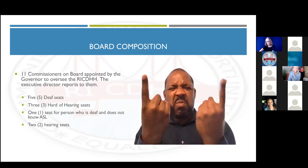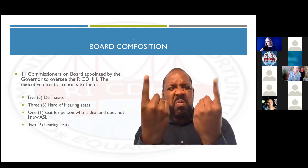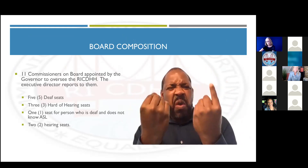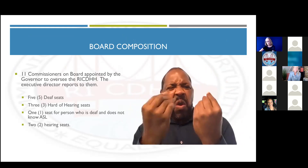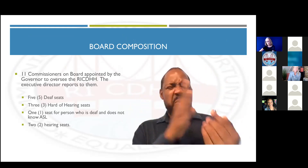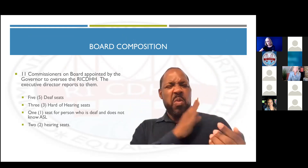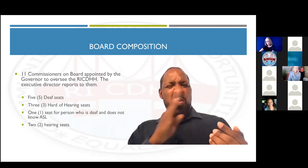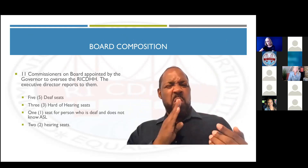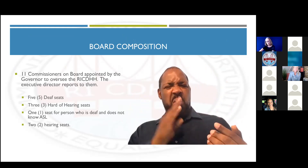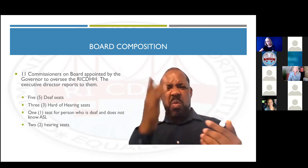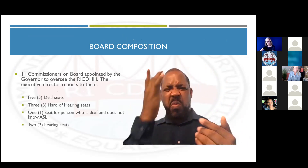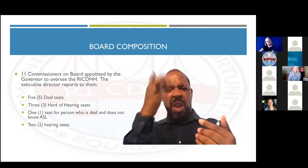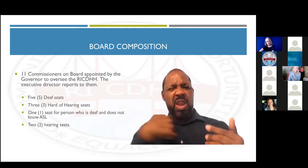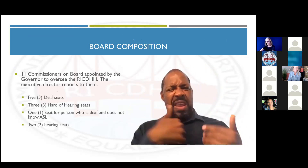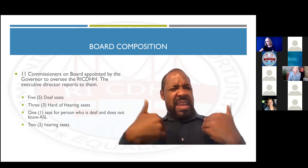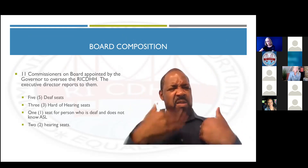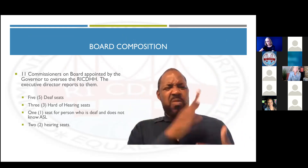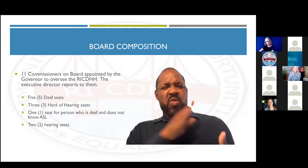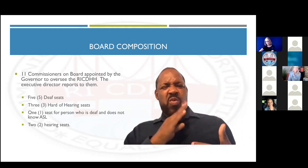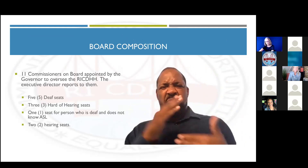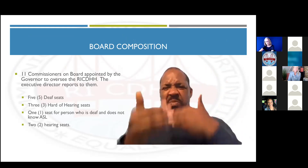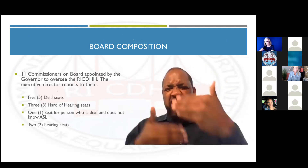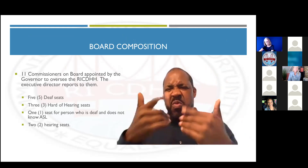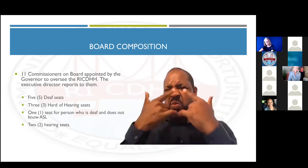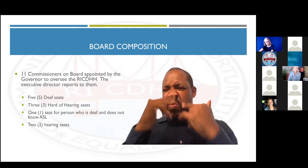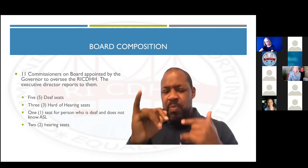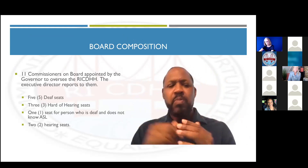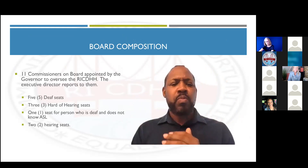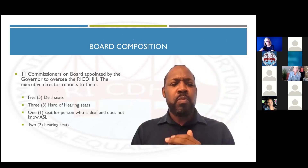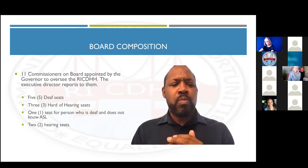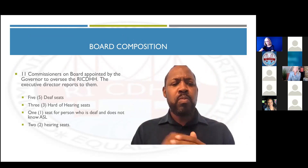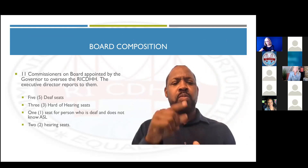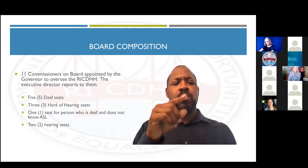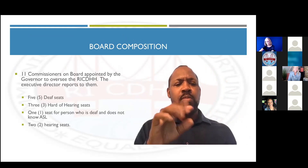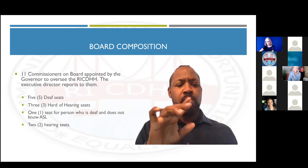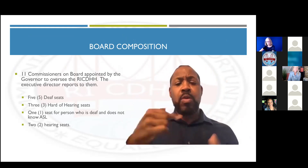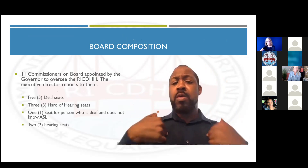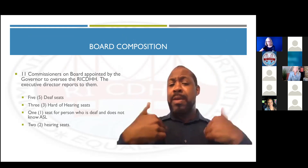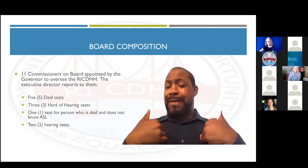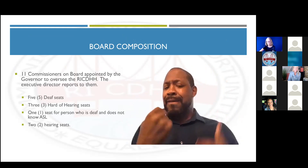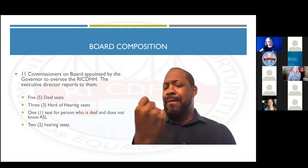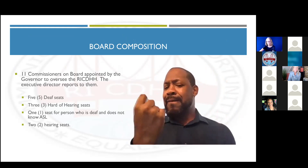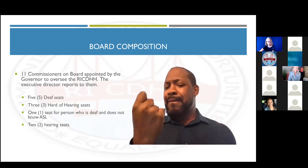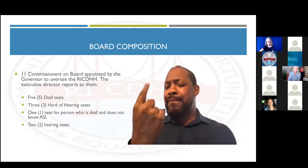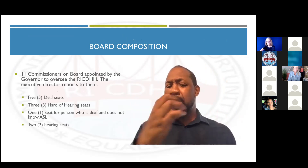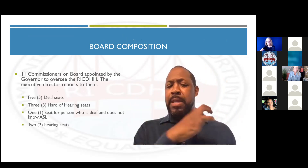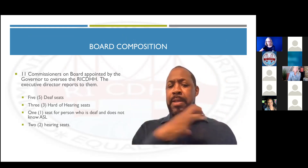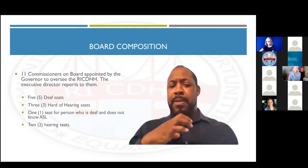You might wonder exactly what our commissioners do and what that process looks like. We